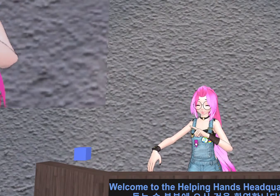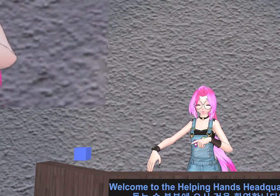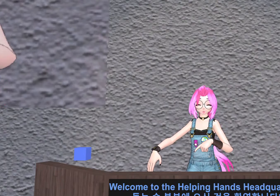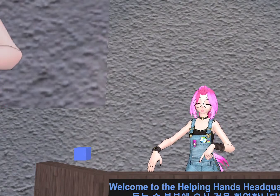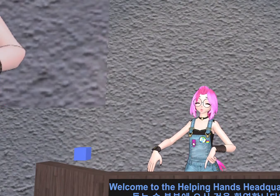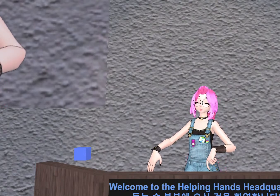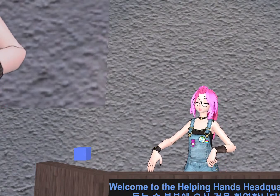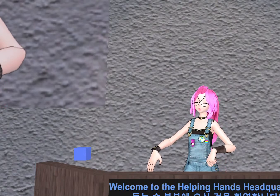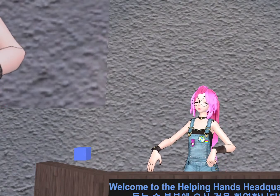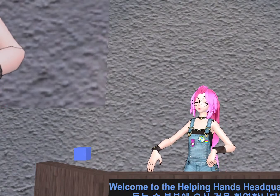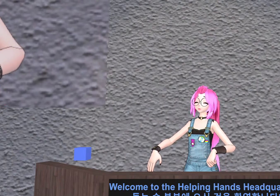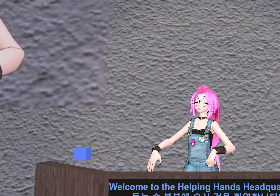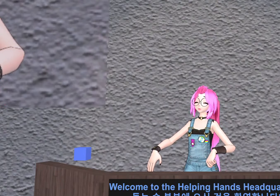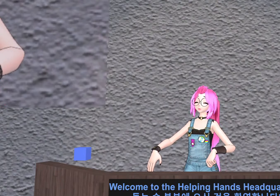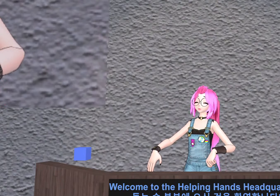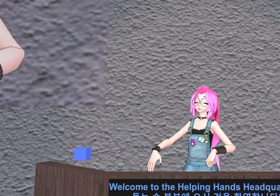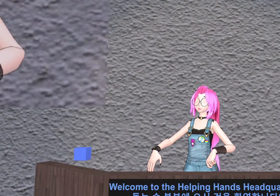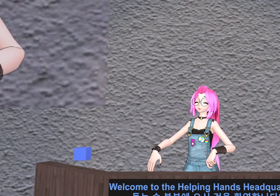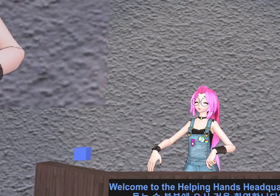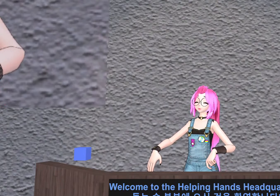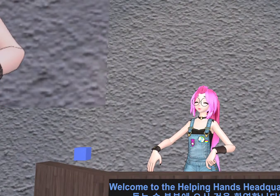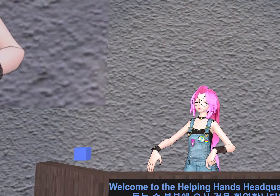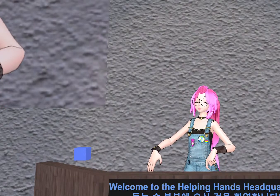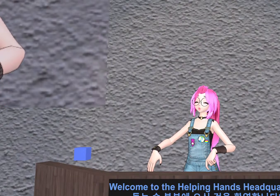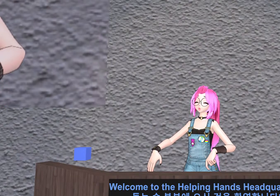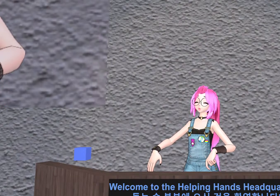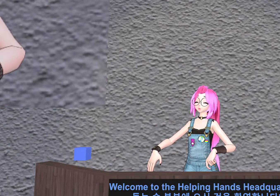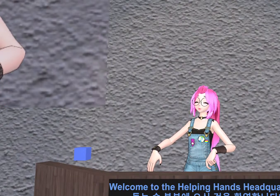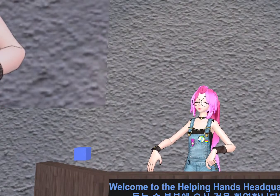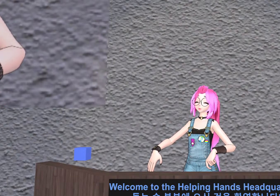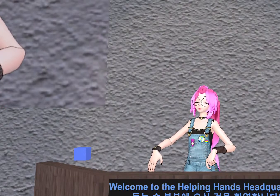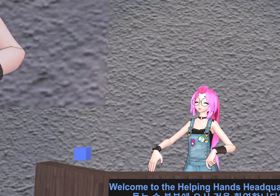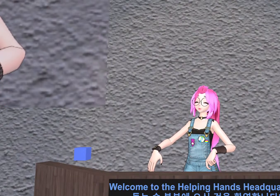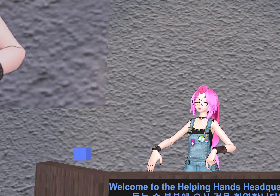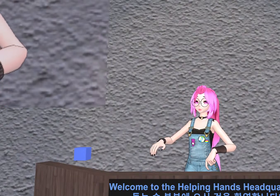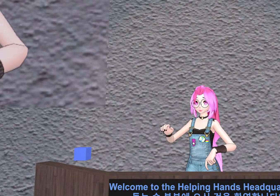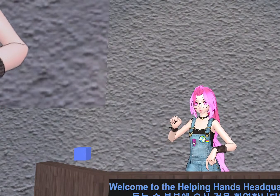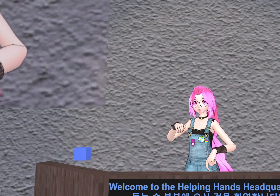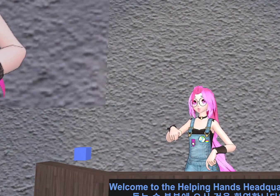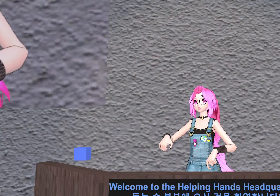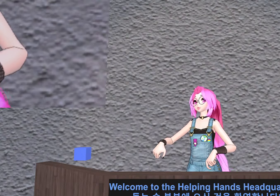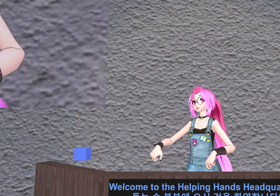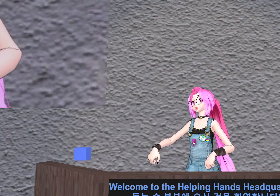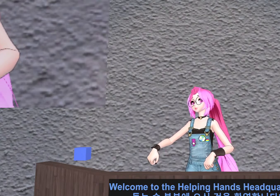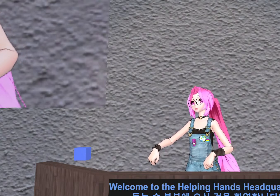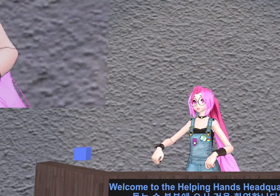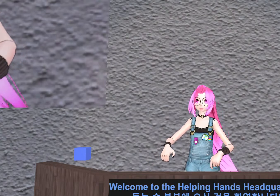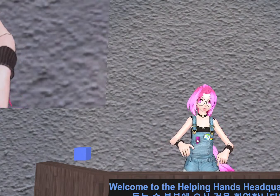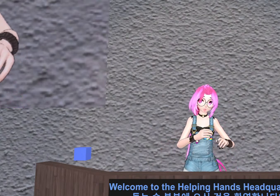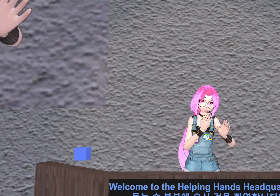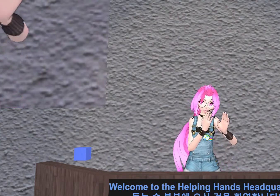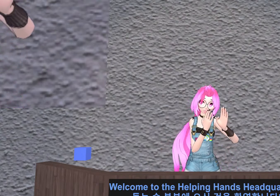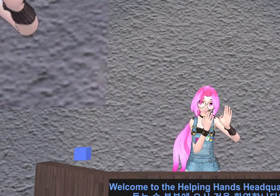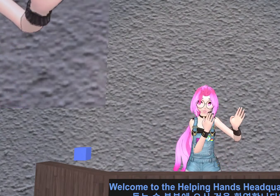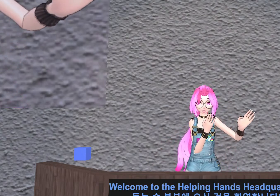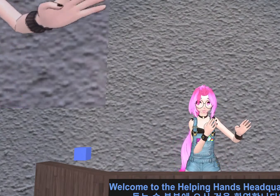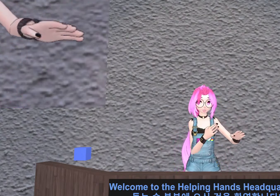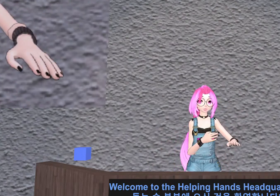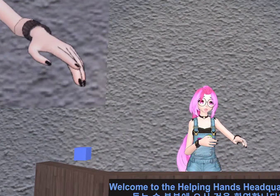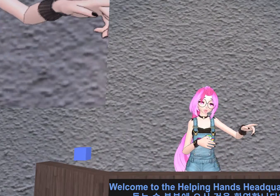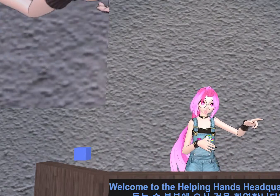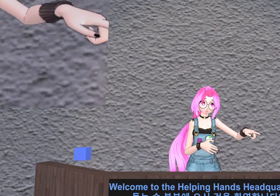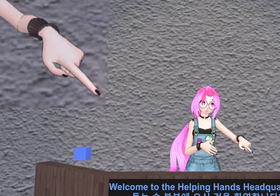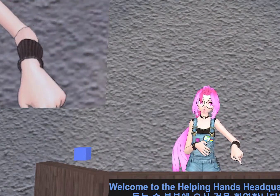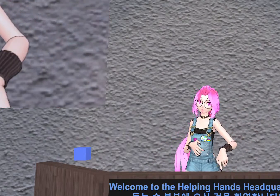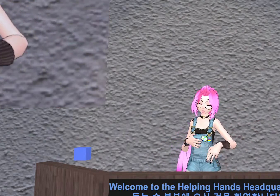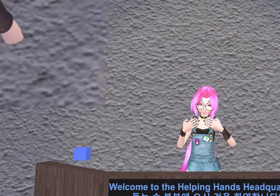Is straight the sexuality the same as straight the description, as in a straight road? Yes, sir. So if you're saying I'm going to